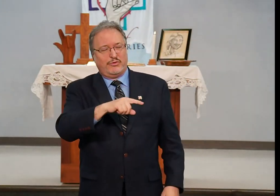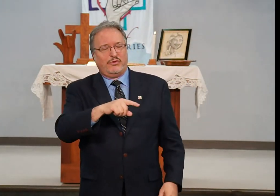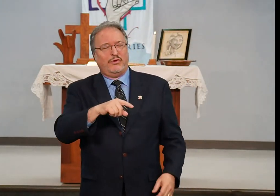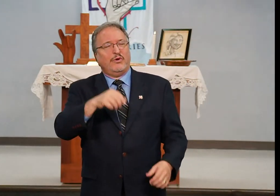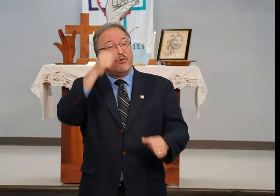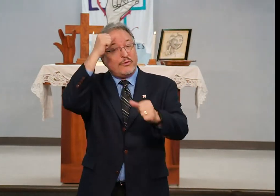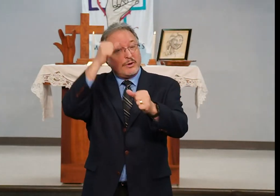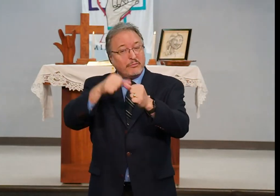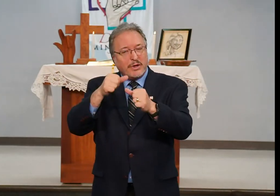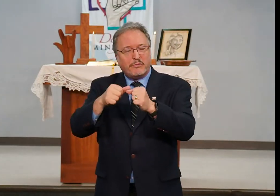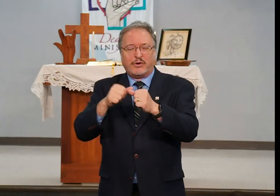So I